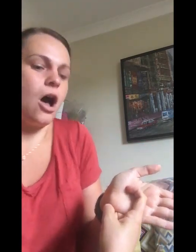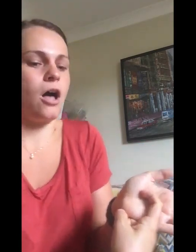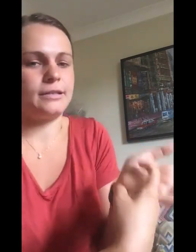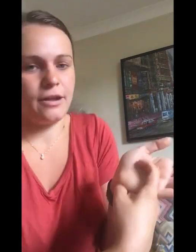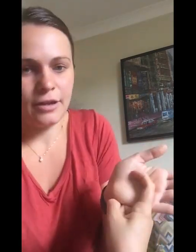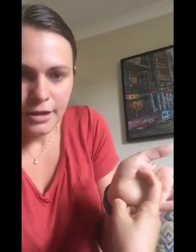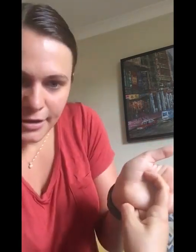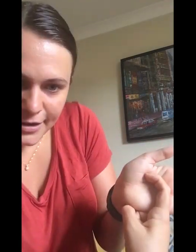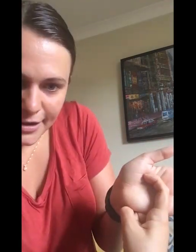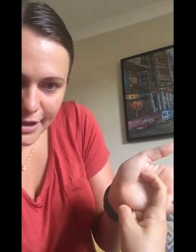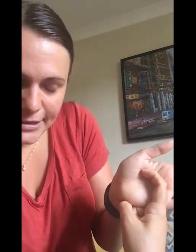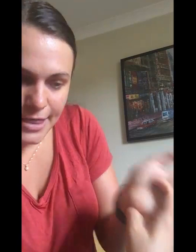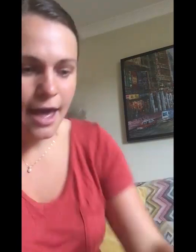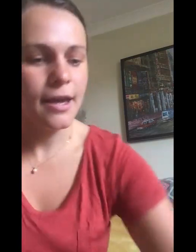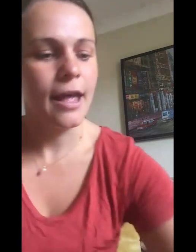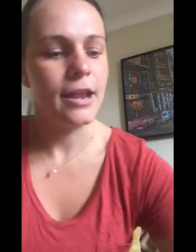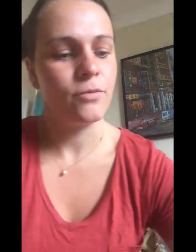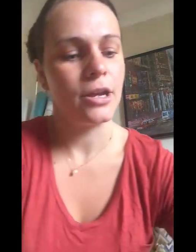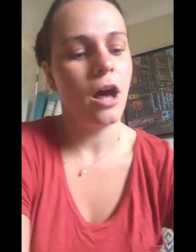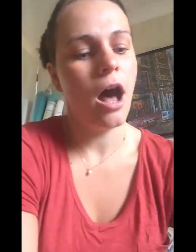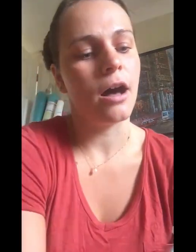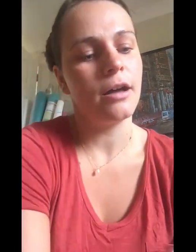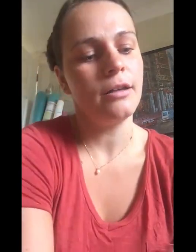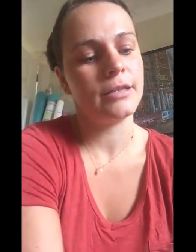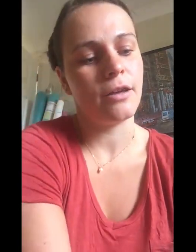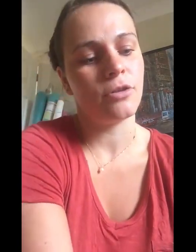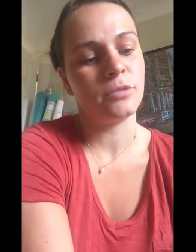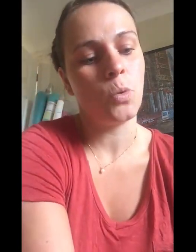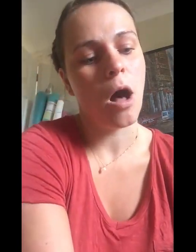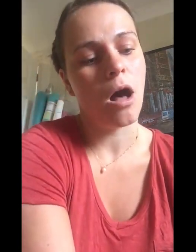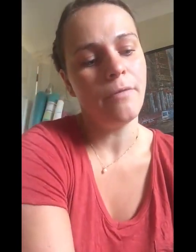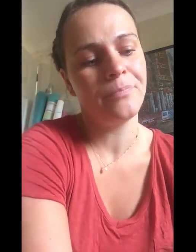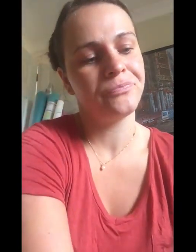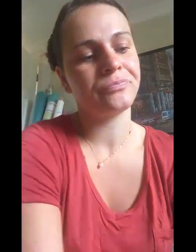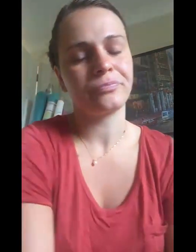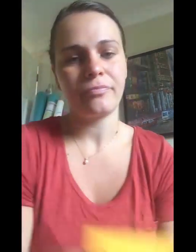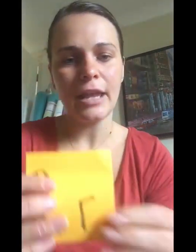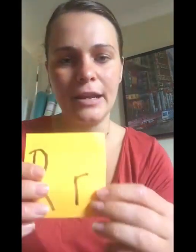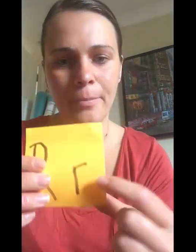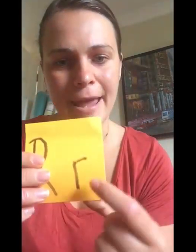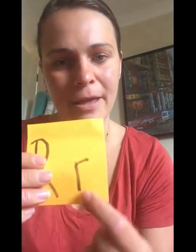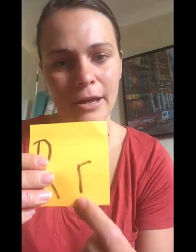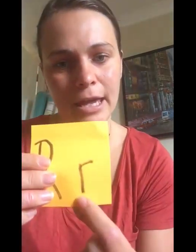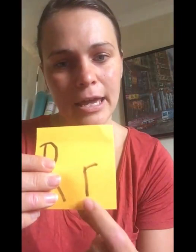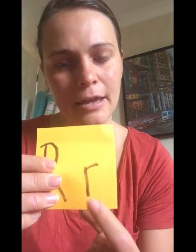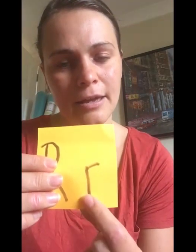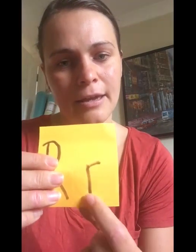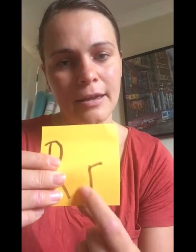R. So can you see that? And then if we look at R, so small r, a little baby R here,